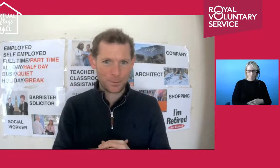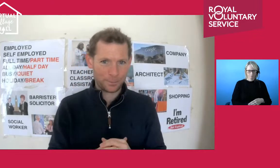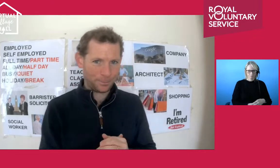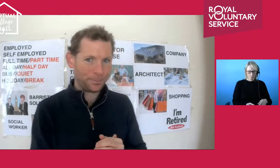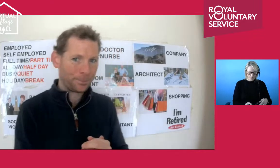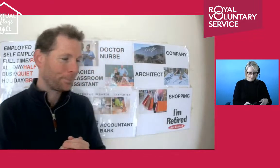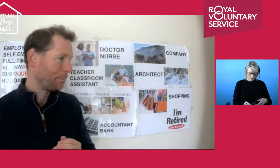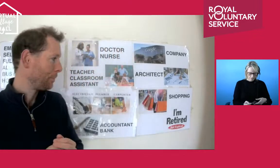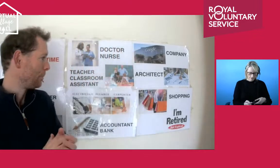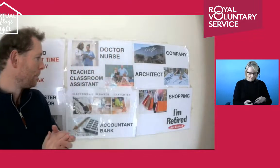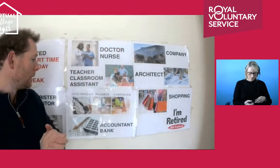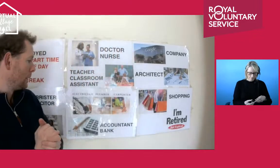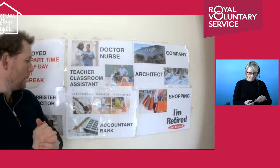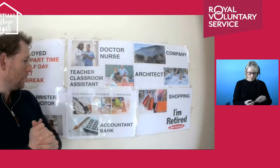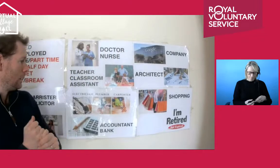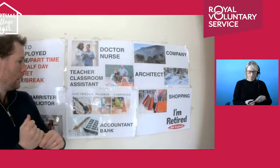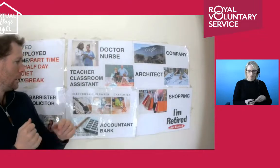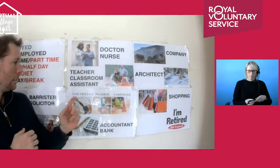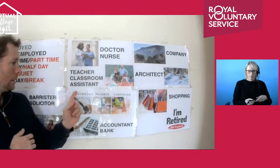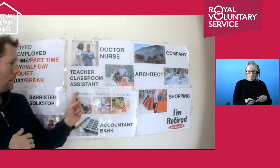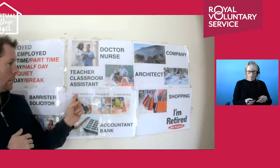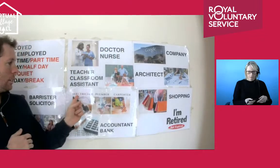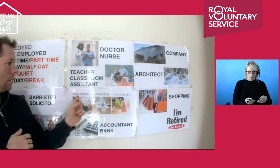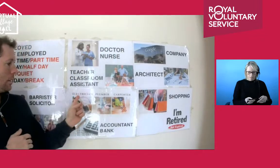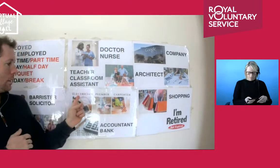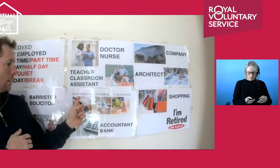Okay, let's just carry on.